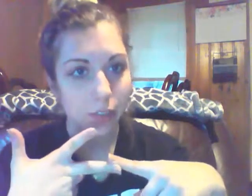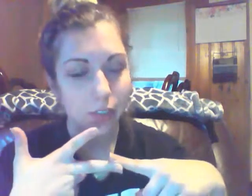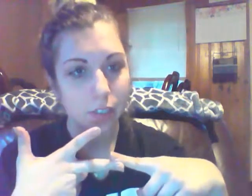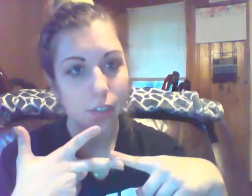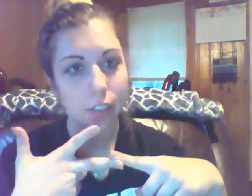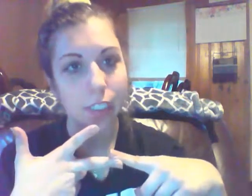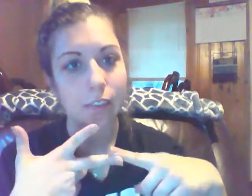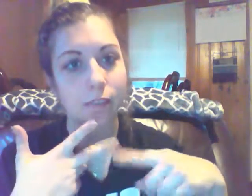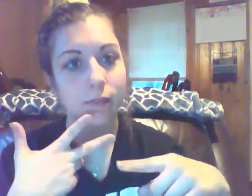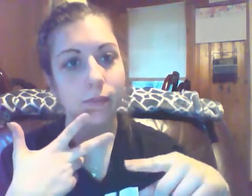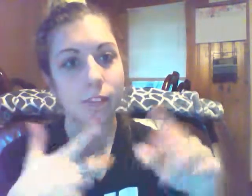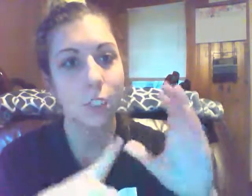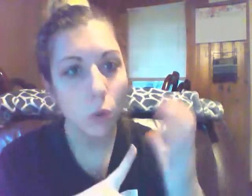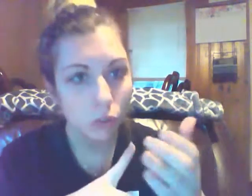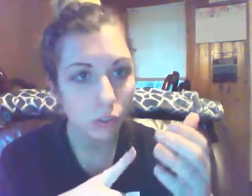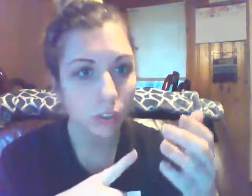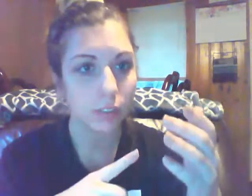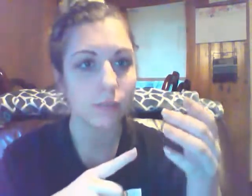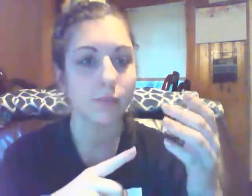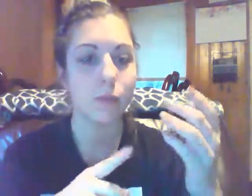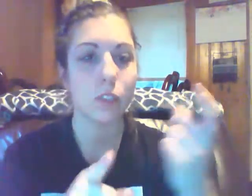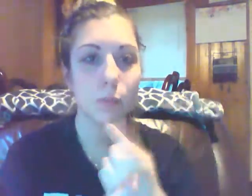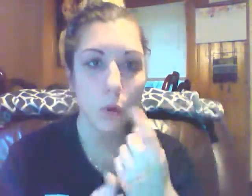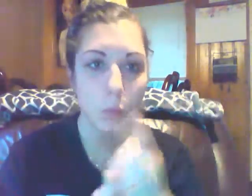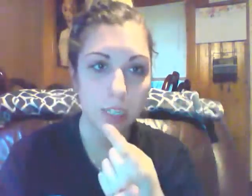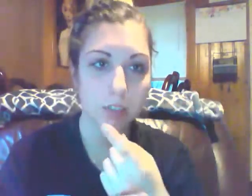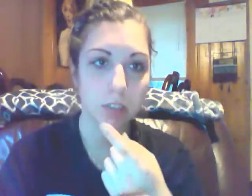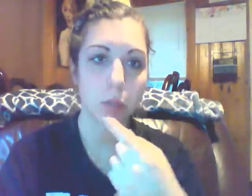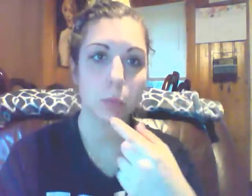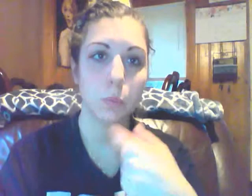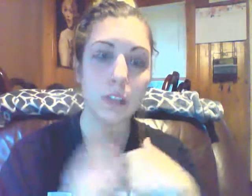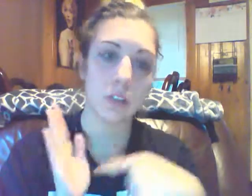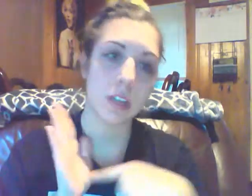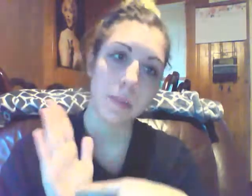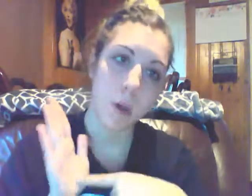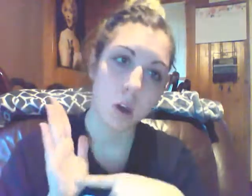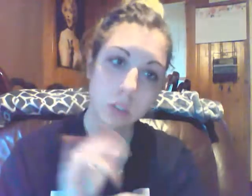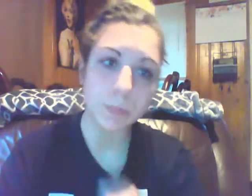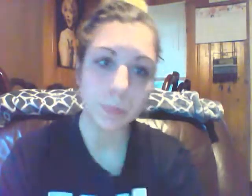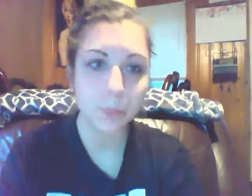they're still learning the culture and what's appropriate, and so we just have to model